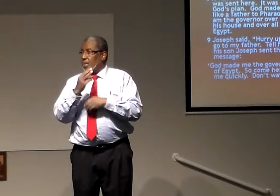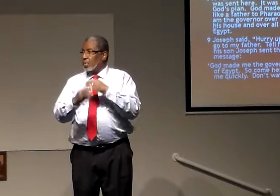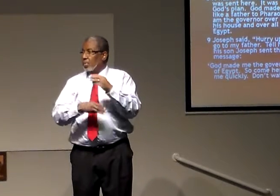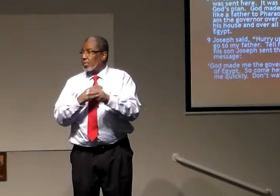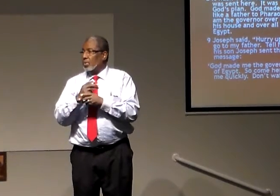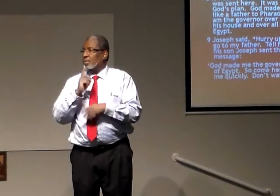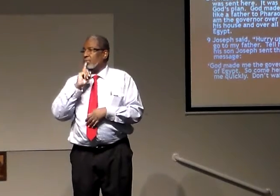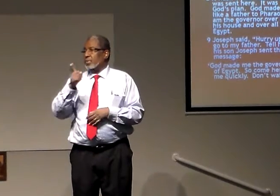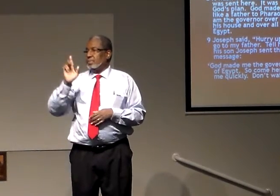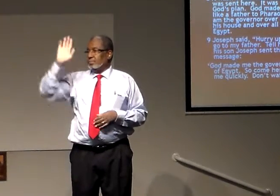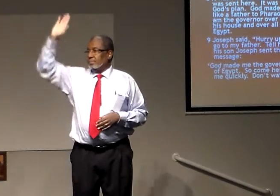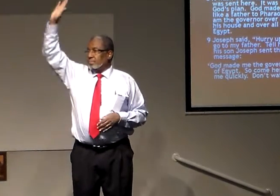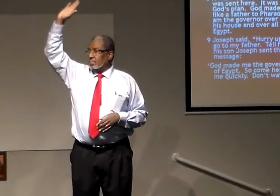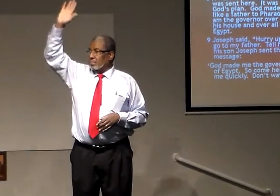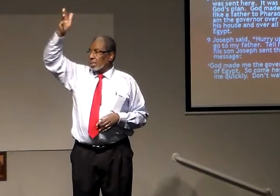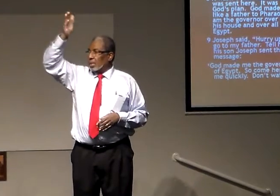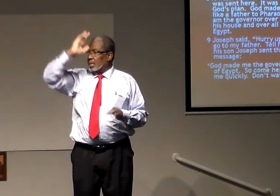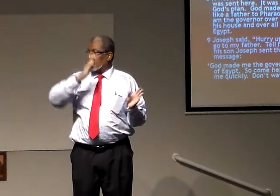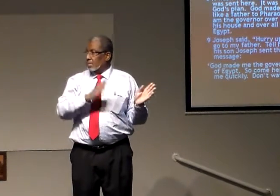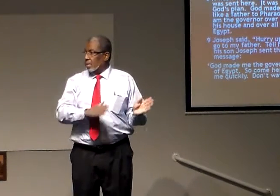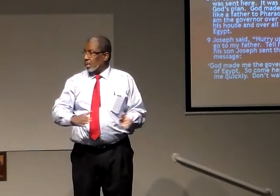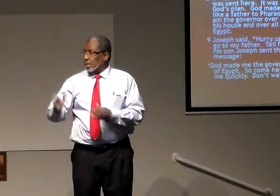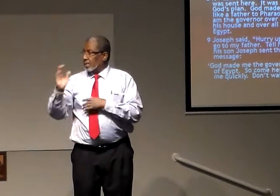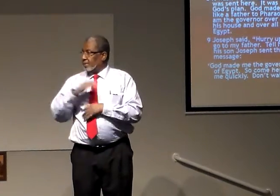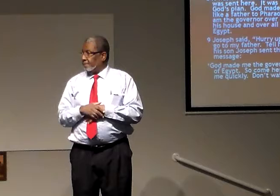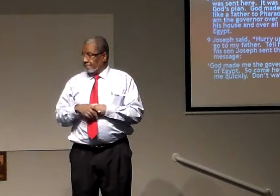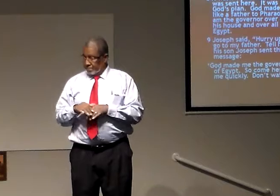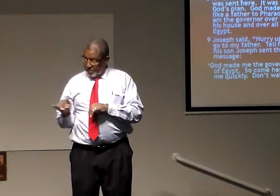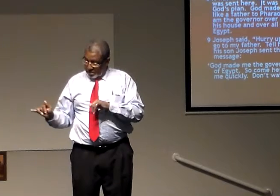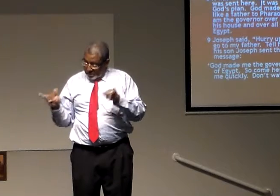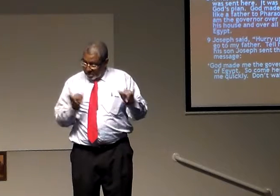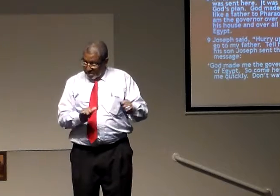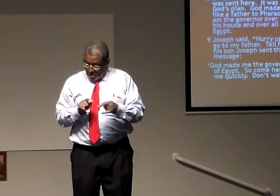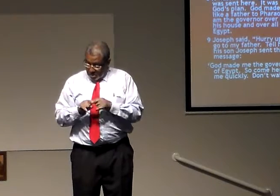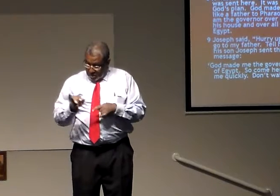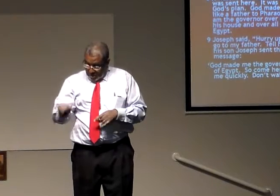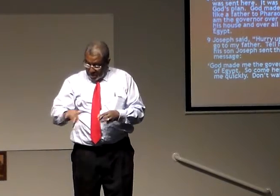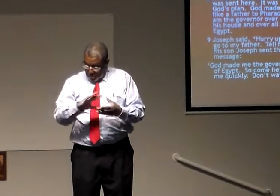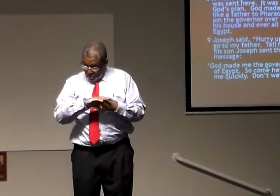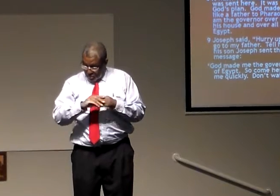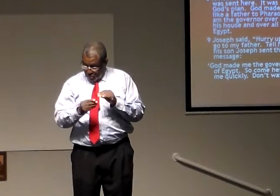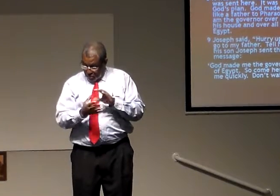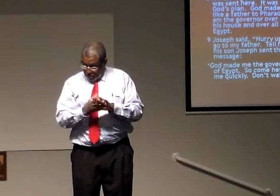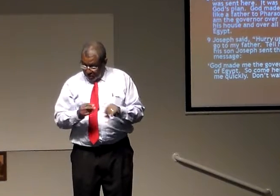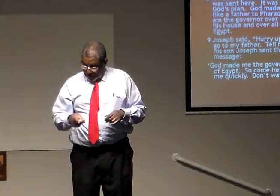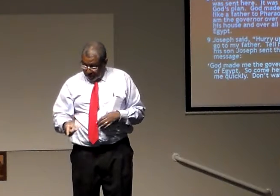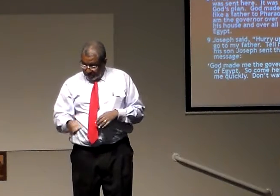family. But really, everything is His plan. So it's the same thing with this story